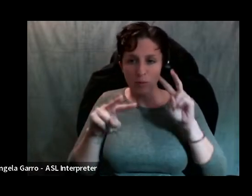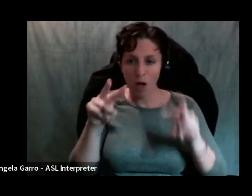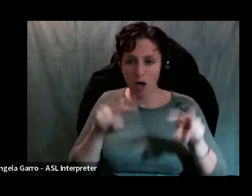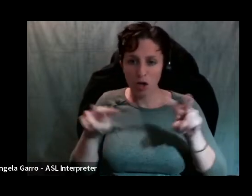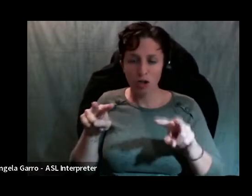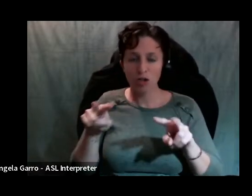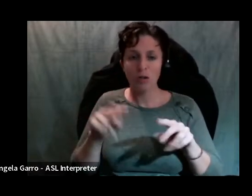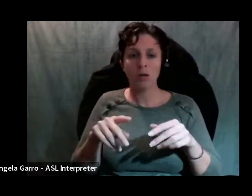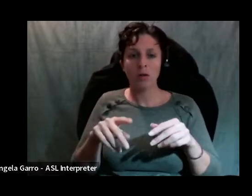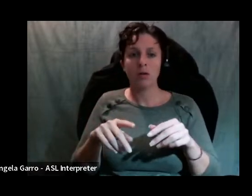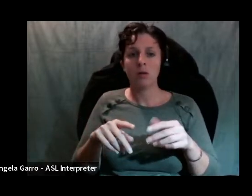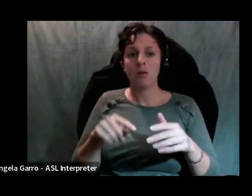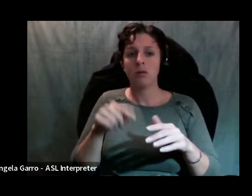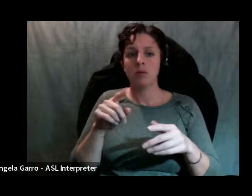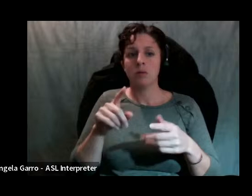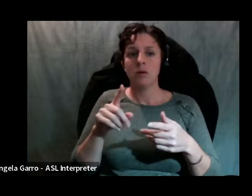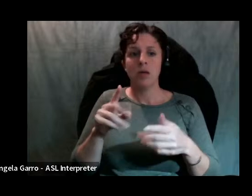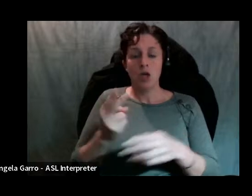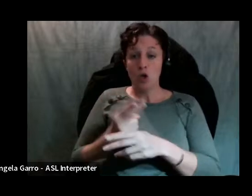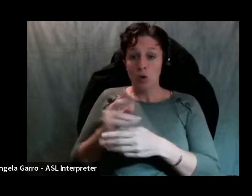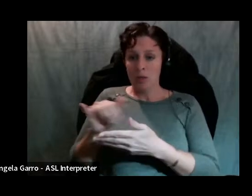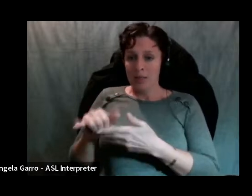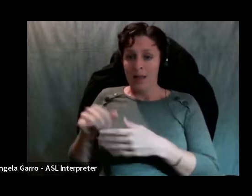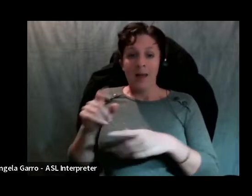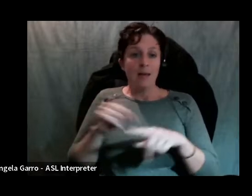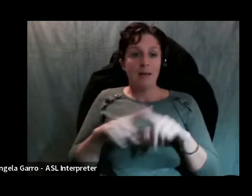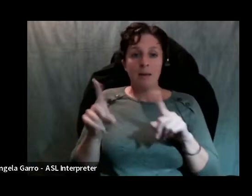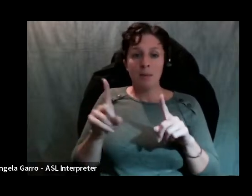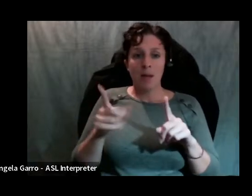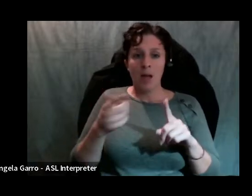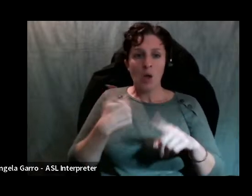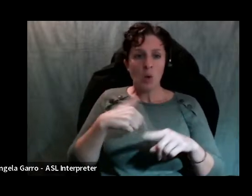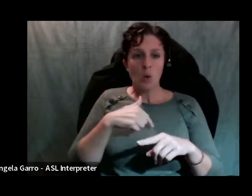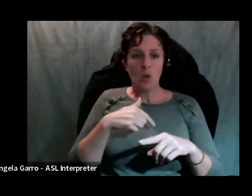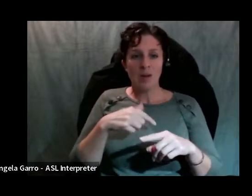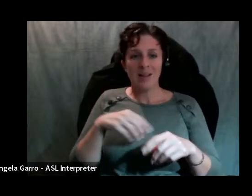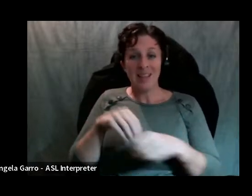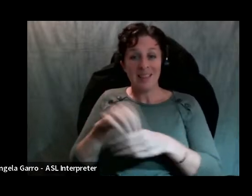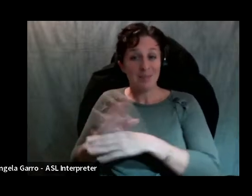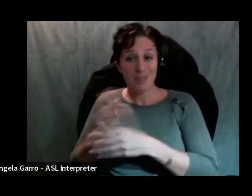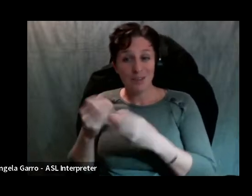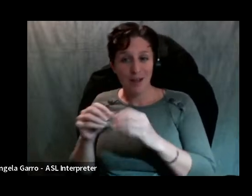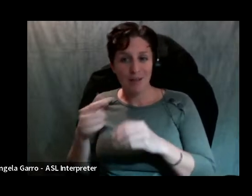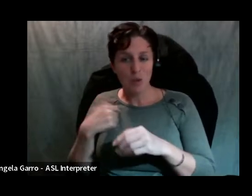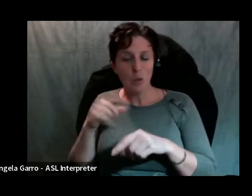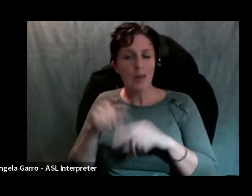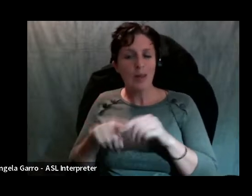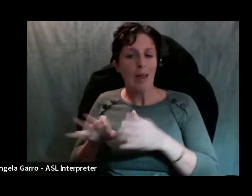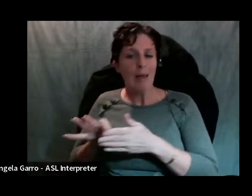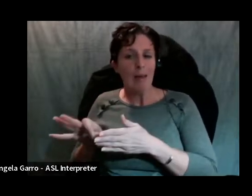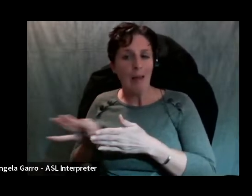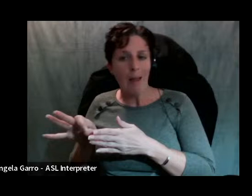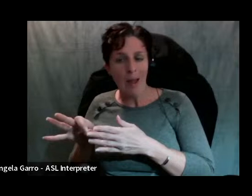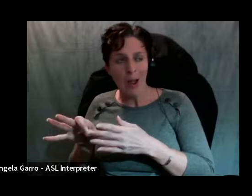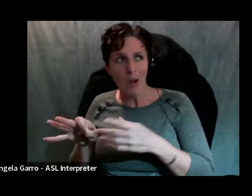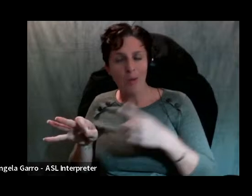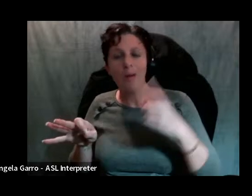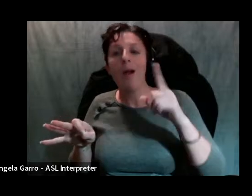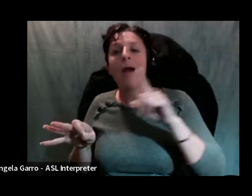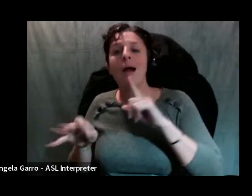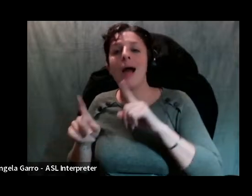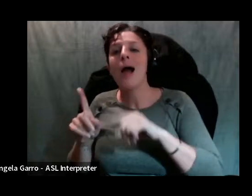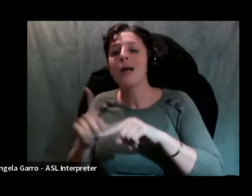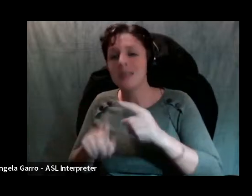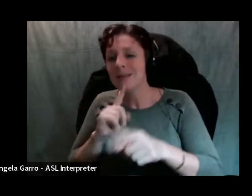extent possible, use that. But, we don't, in the business office, we don't count our chickens before they hatch, but True. yeah.